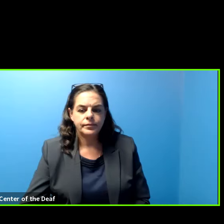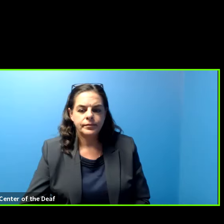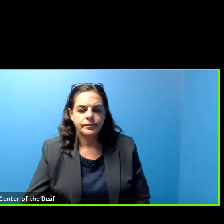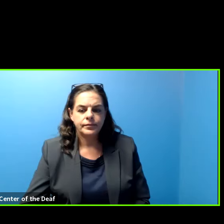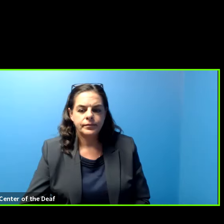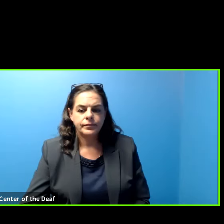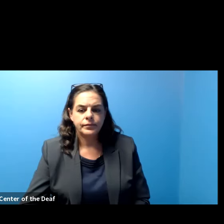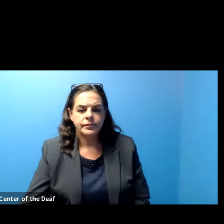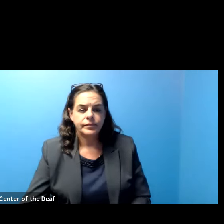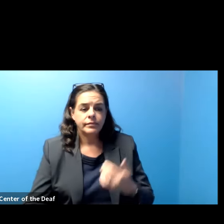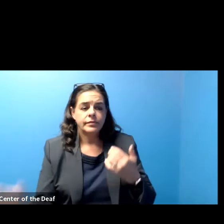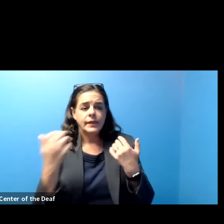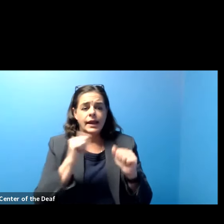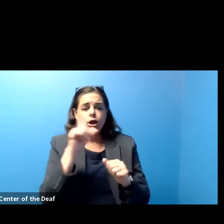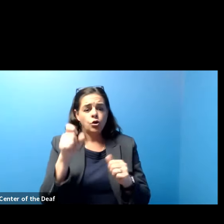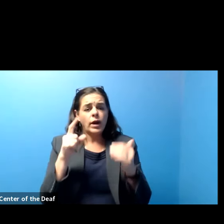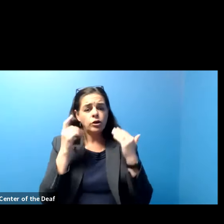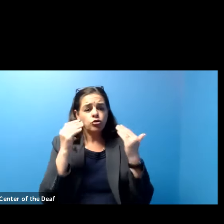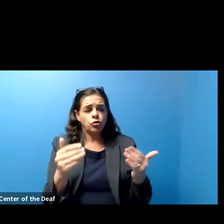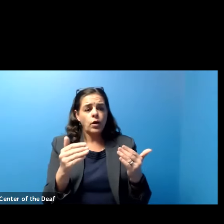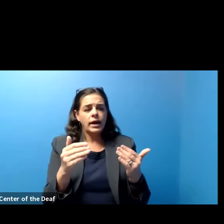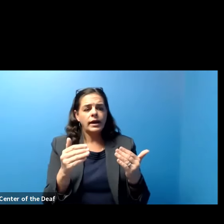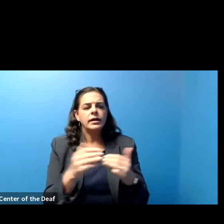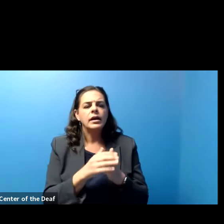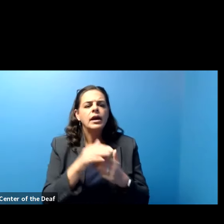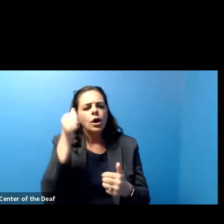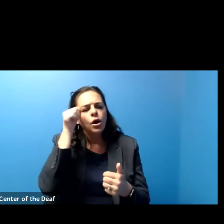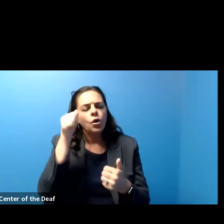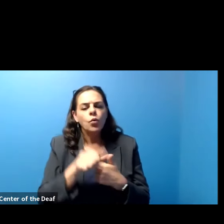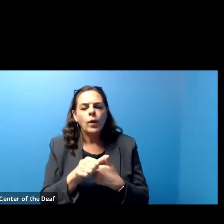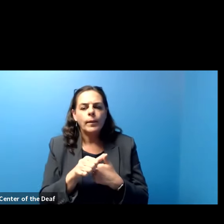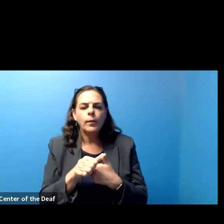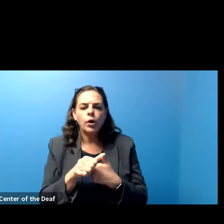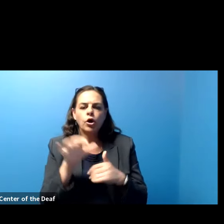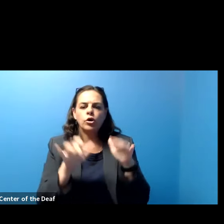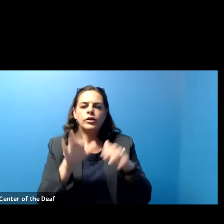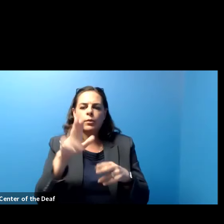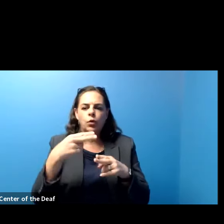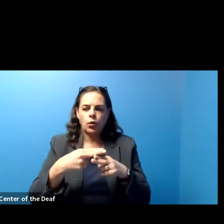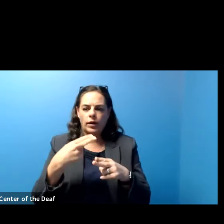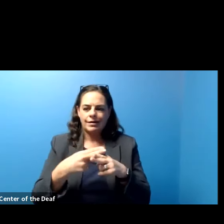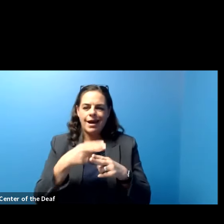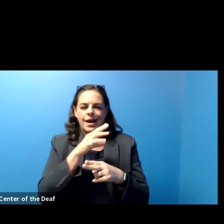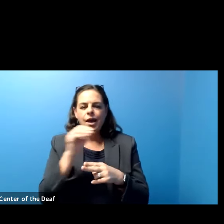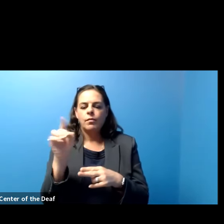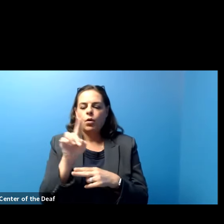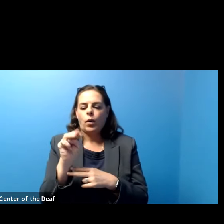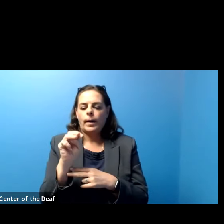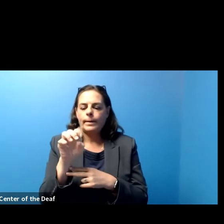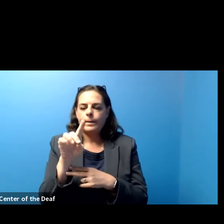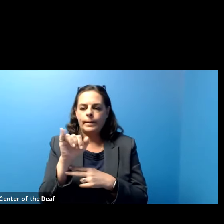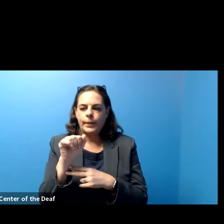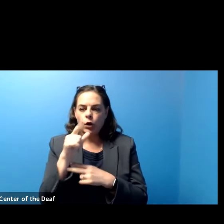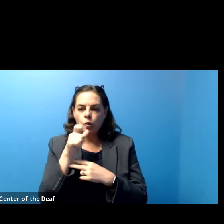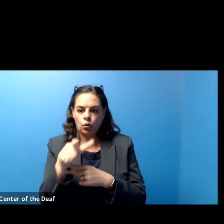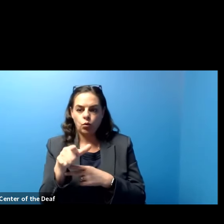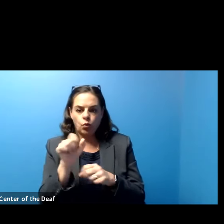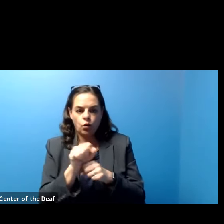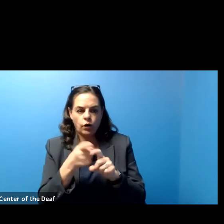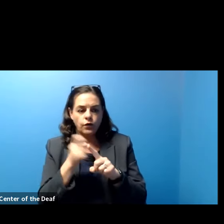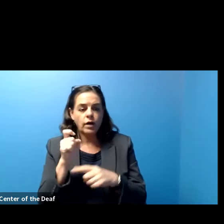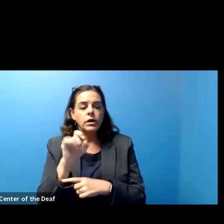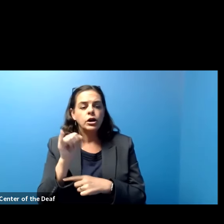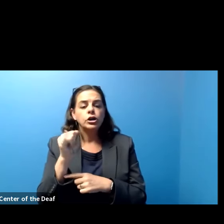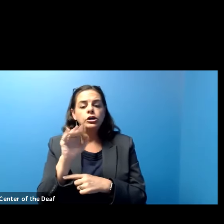Any questions? Please go ahead. Thank you. And just a reminder to please type in your name and the media outlet in which you're with. From Jim